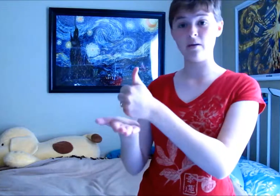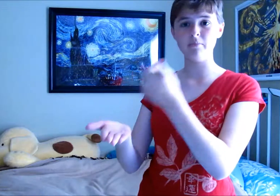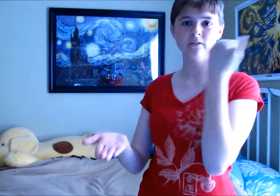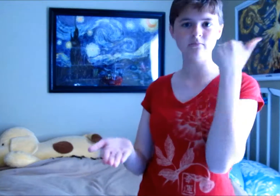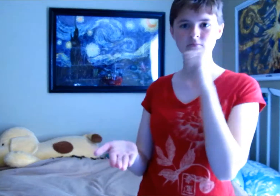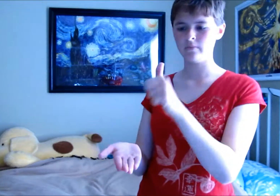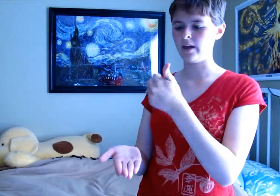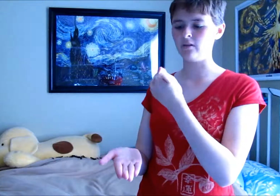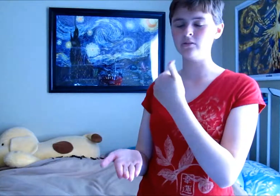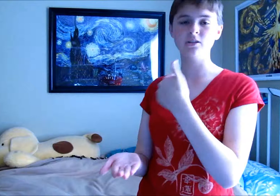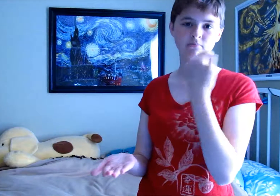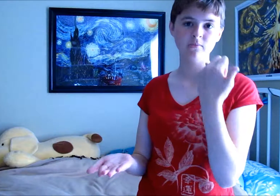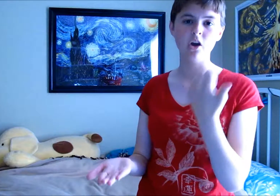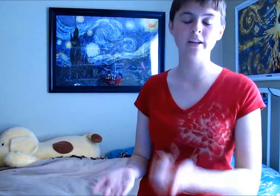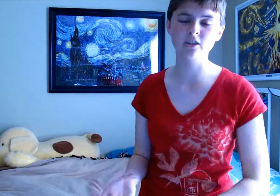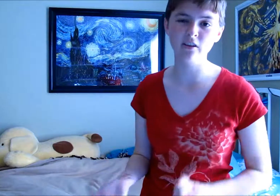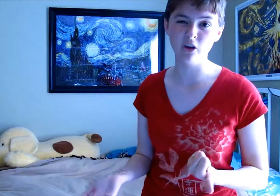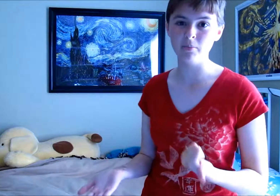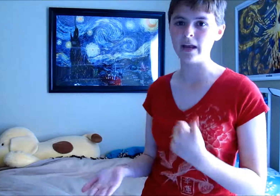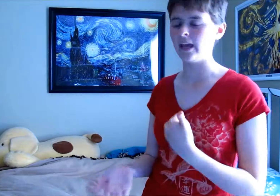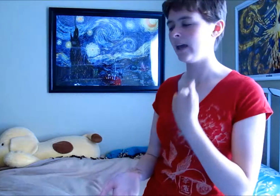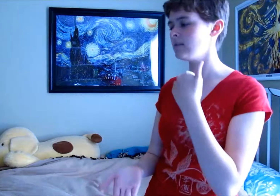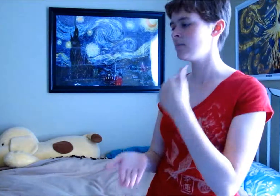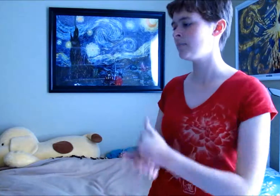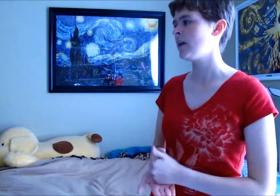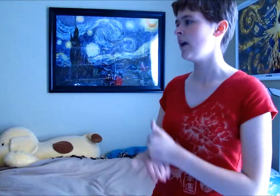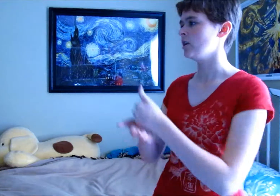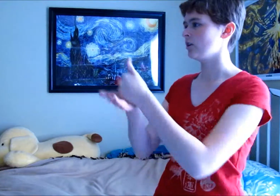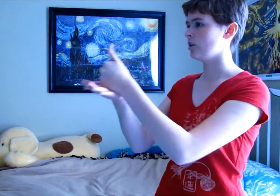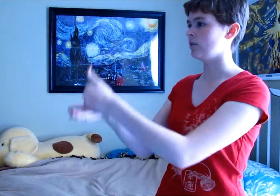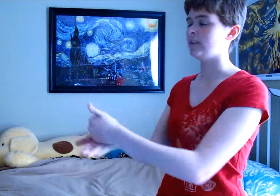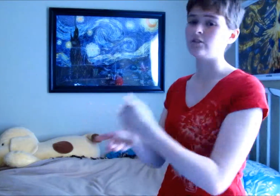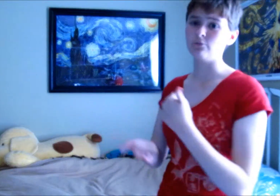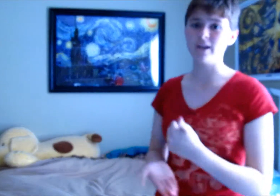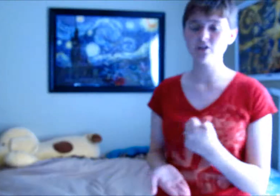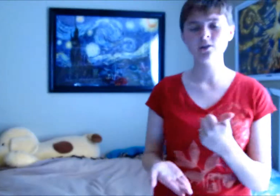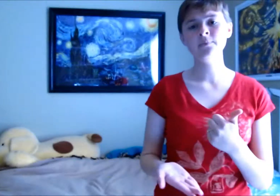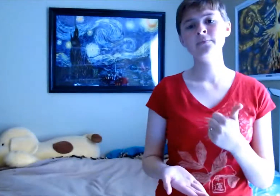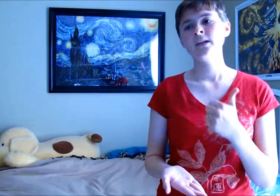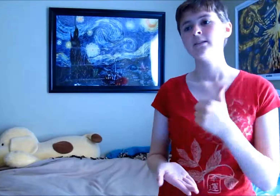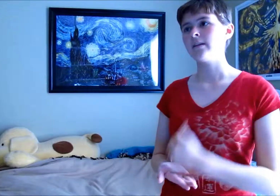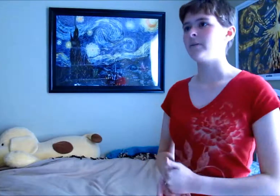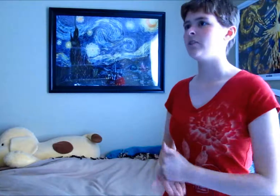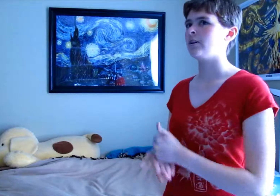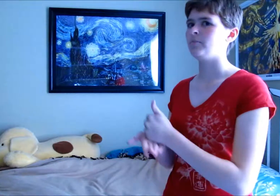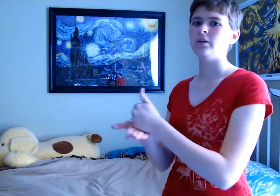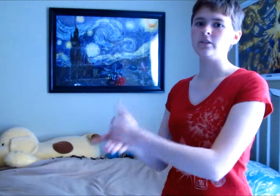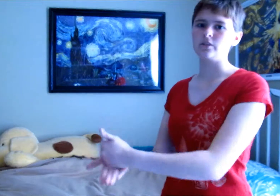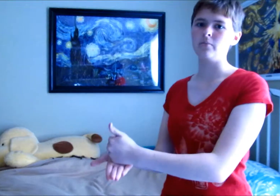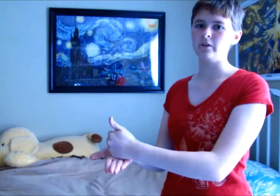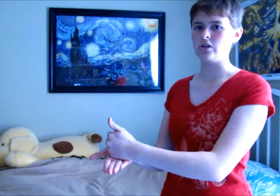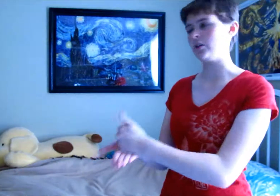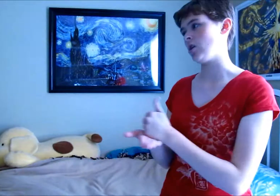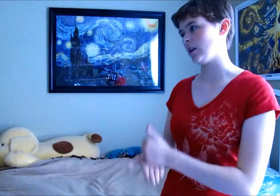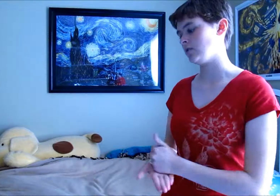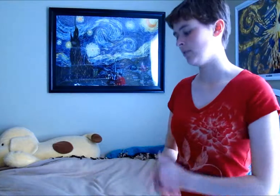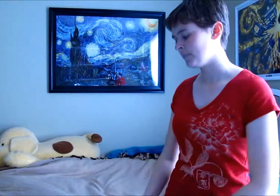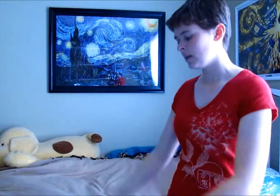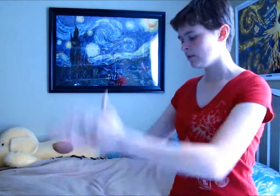thumb out. It's called the open A hand. And it's directional, so that means you're gonna put it to the person you're talking to. So